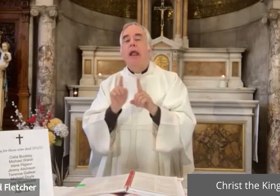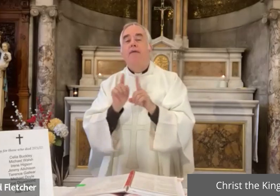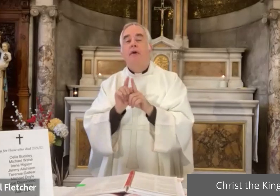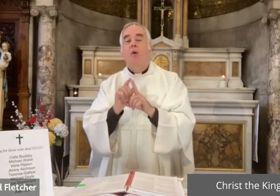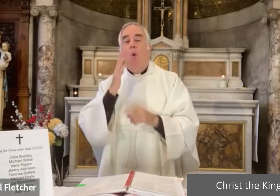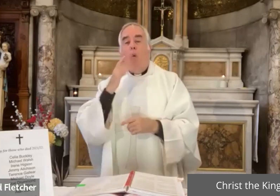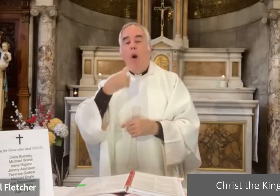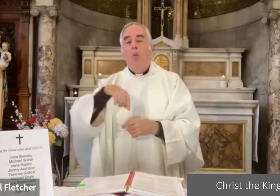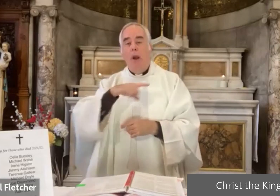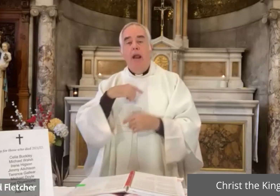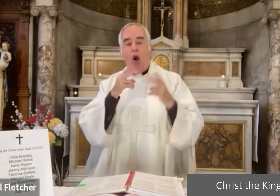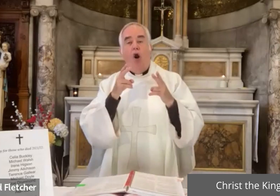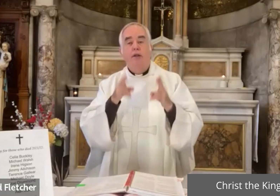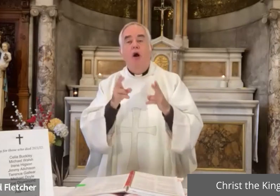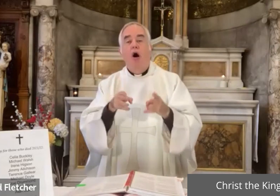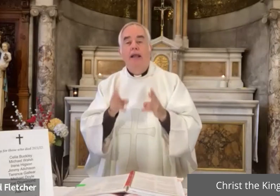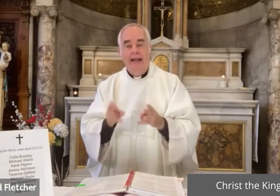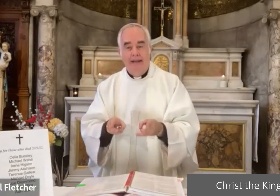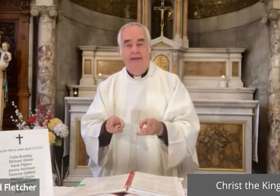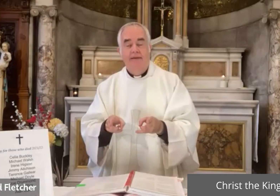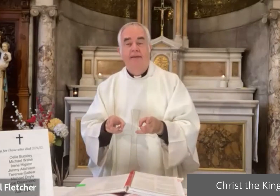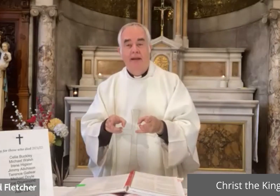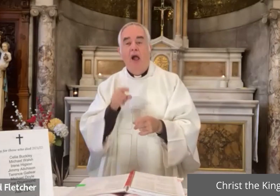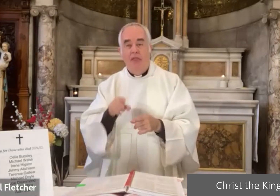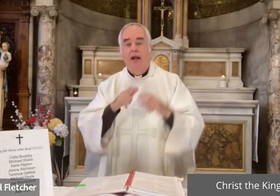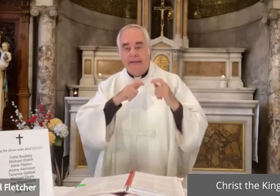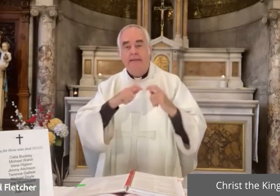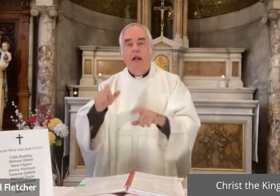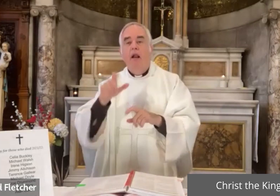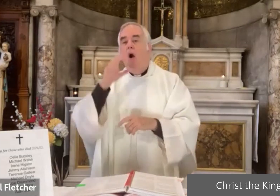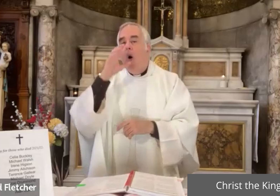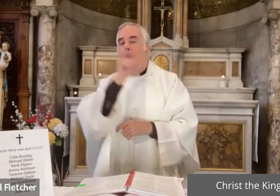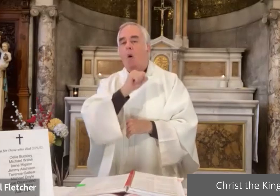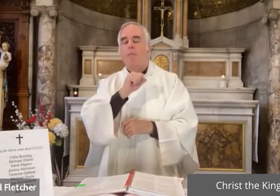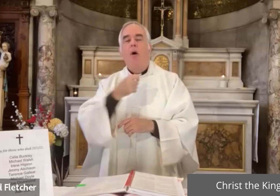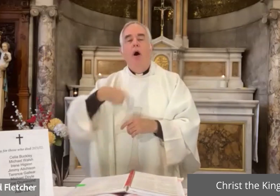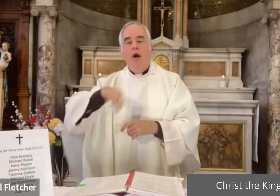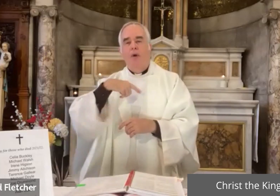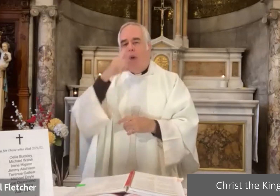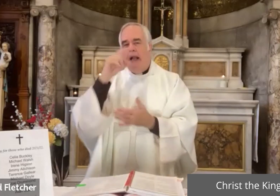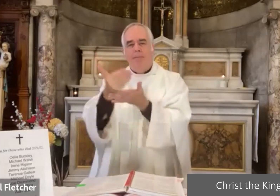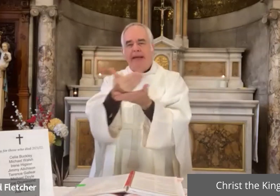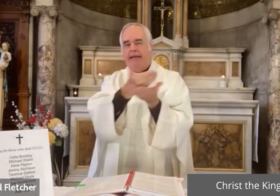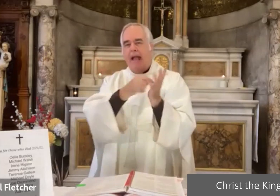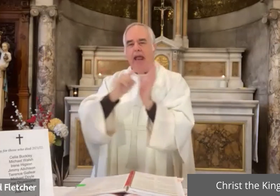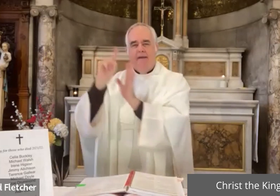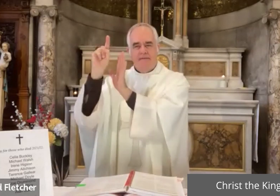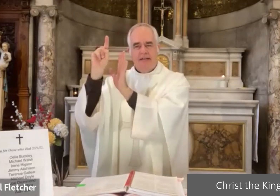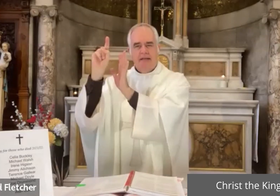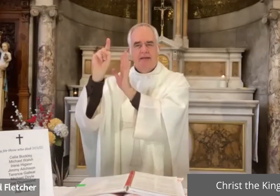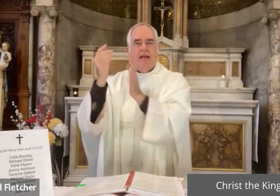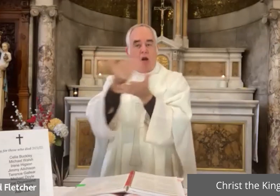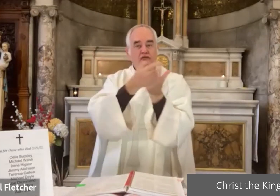So even when we are dying, there's the hope that we can be